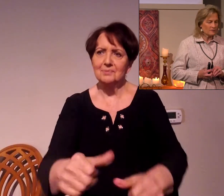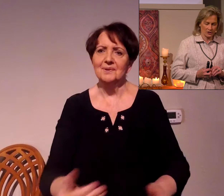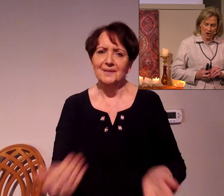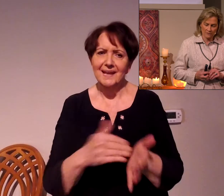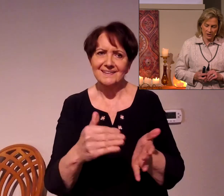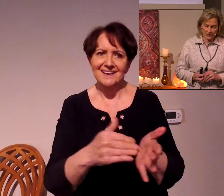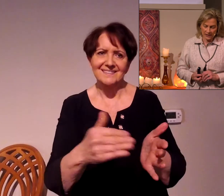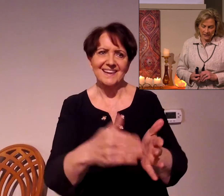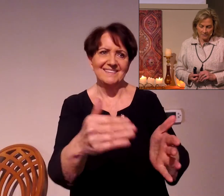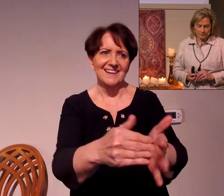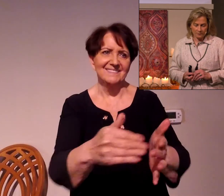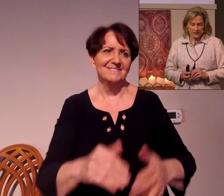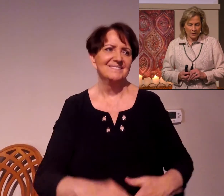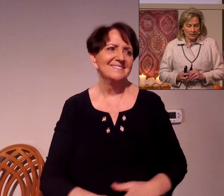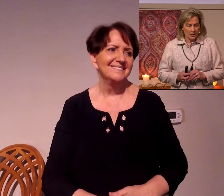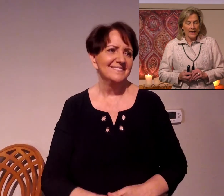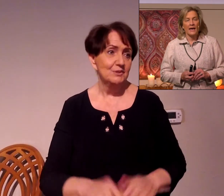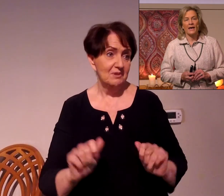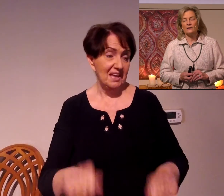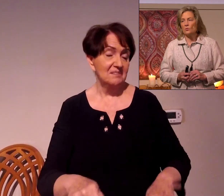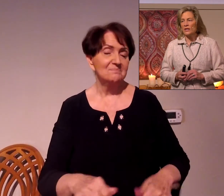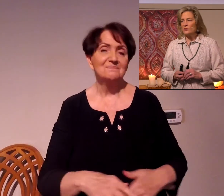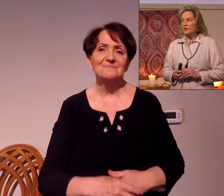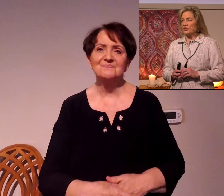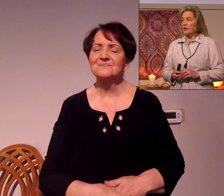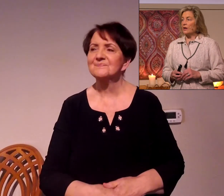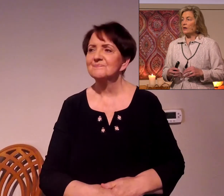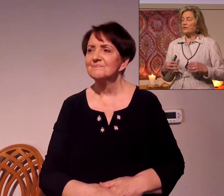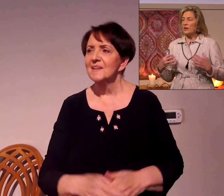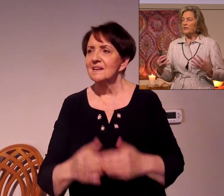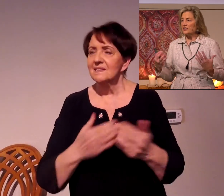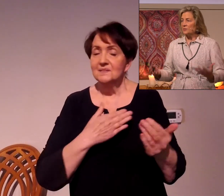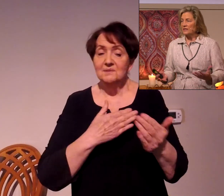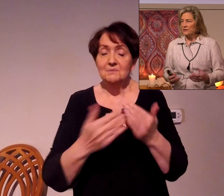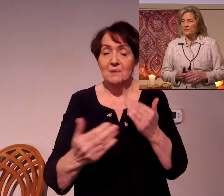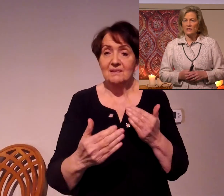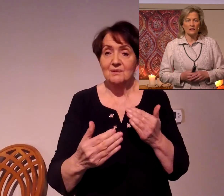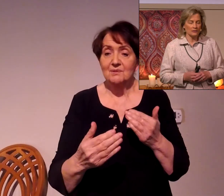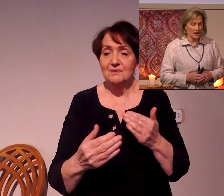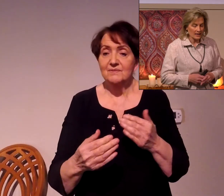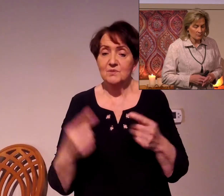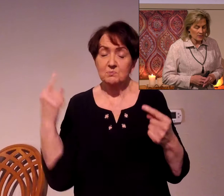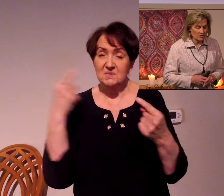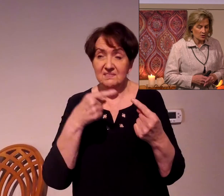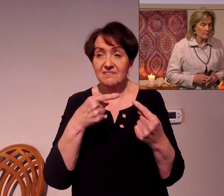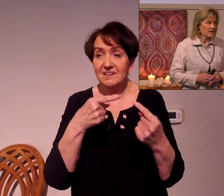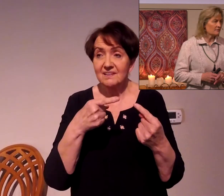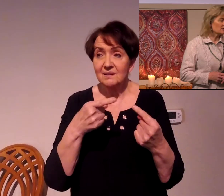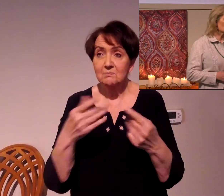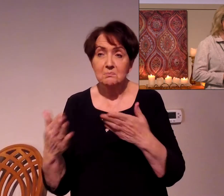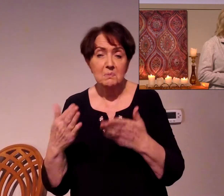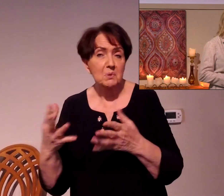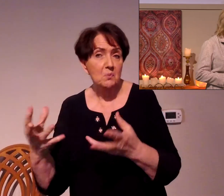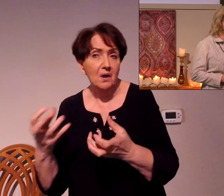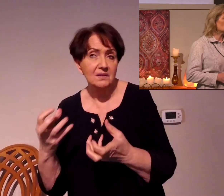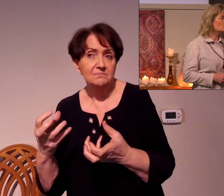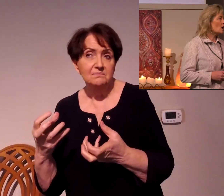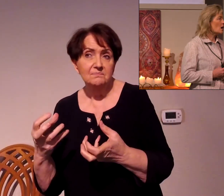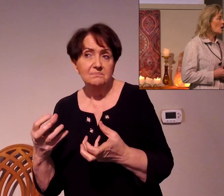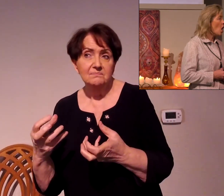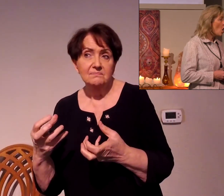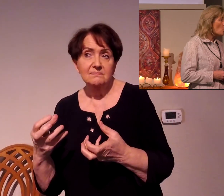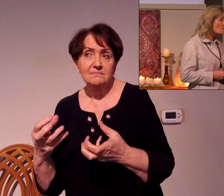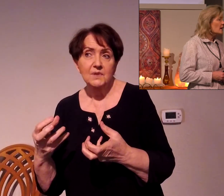over and over and over again. And whether it's something specific, like maybe you want to manifest a